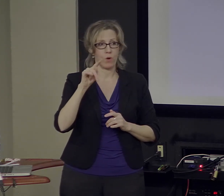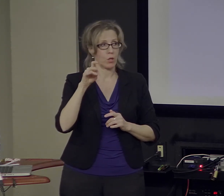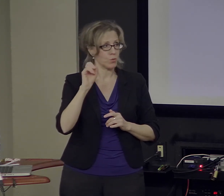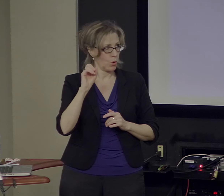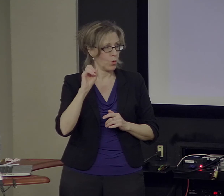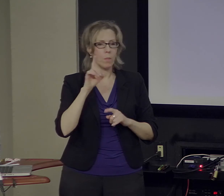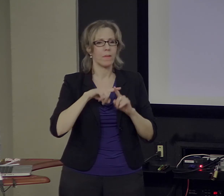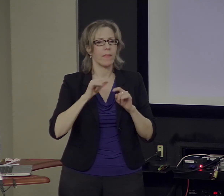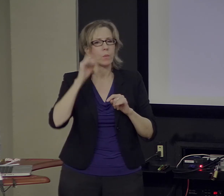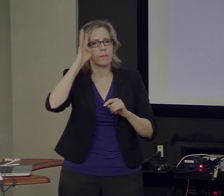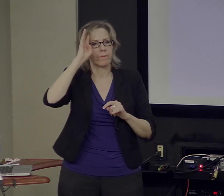for example,